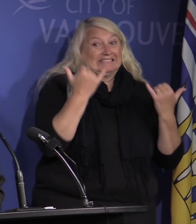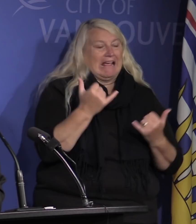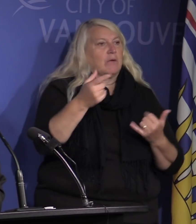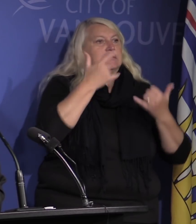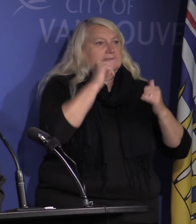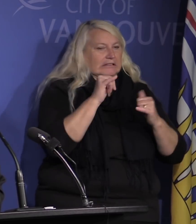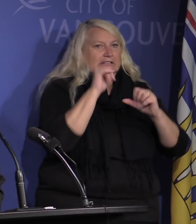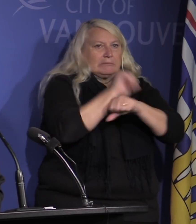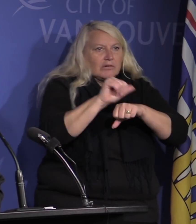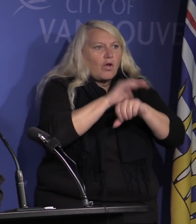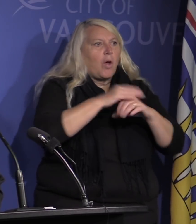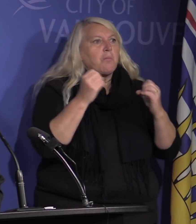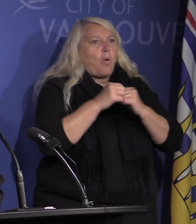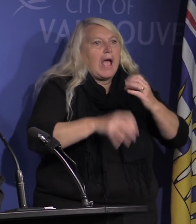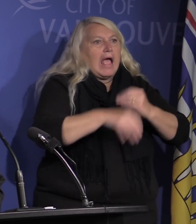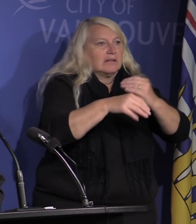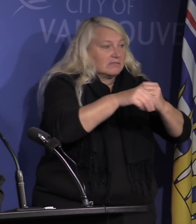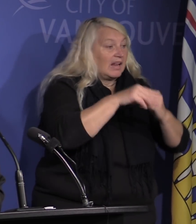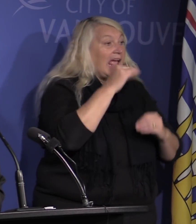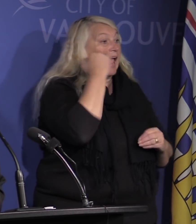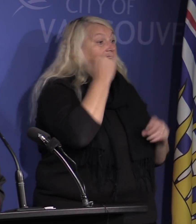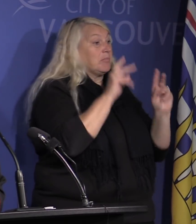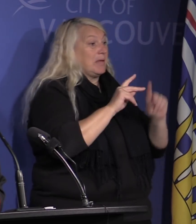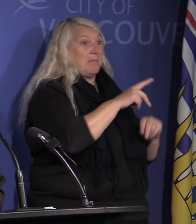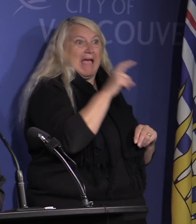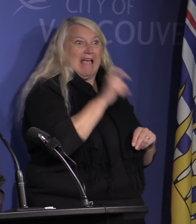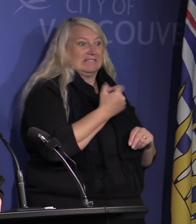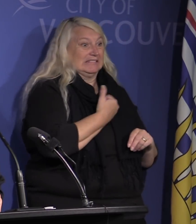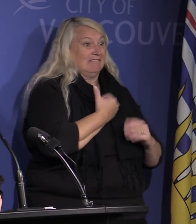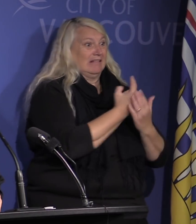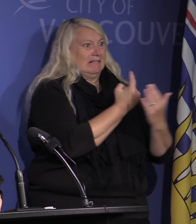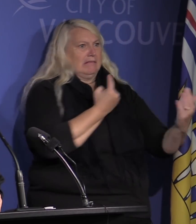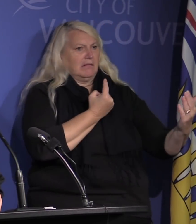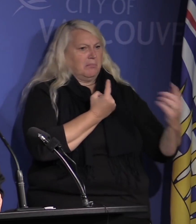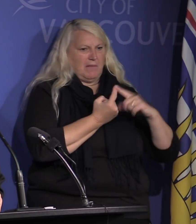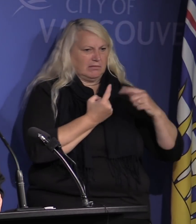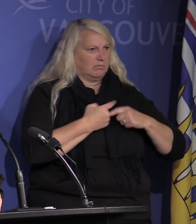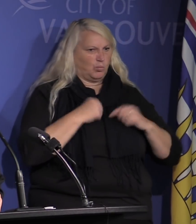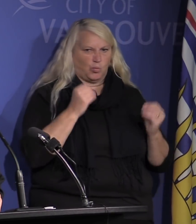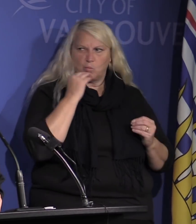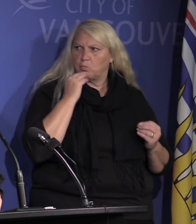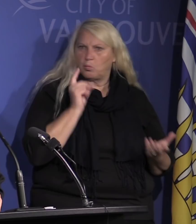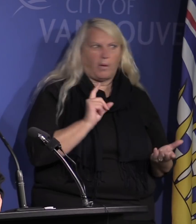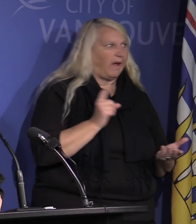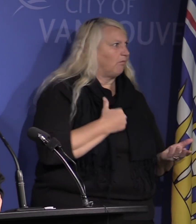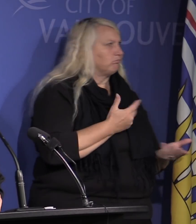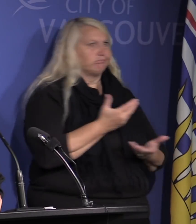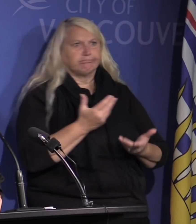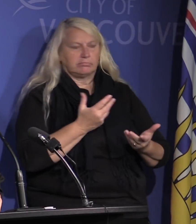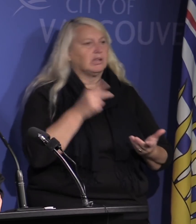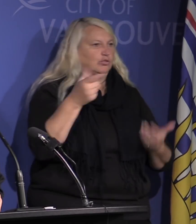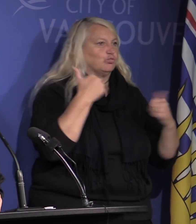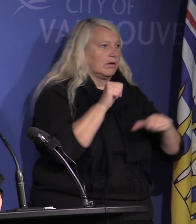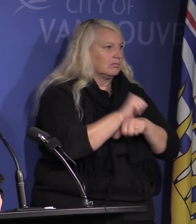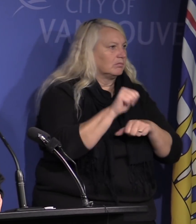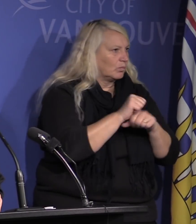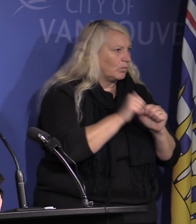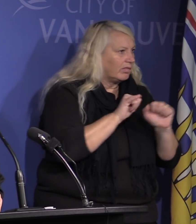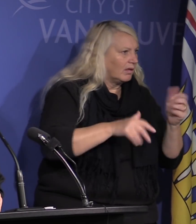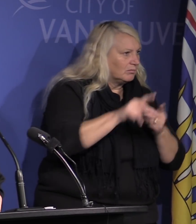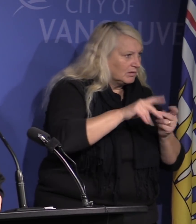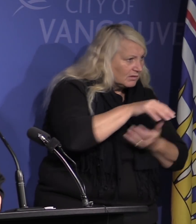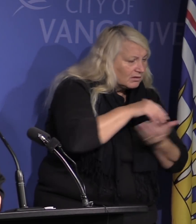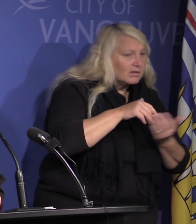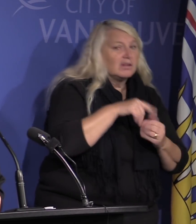locations where people who need to self-isolate but are experiencing homelessness can go. We've engaged peer networks to distribute basic health and